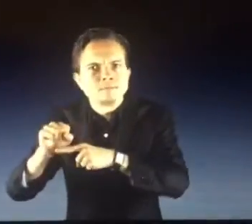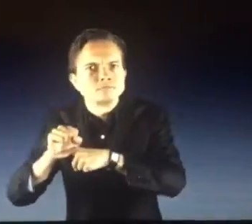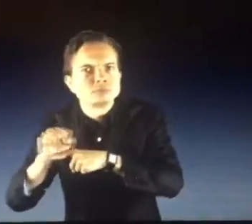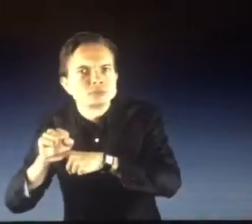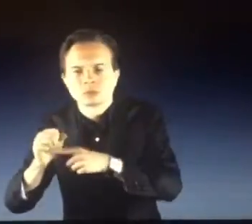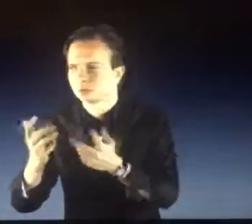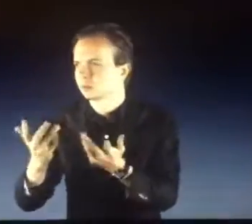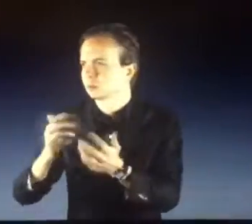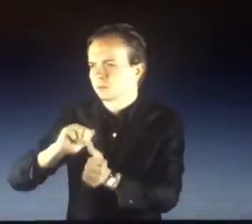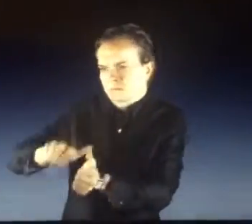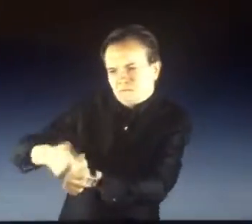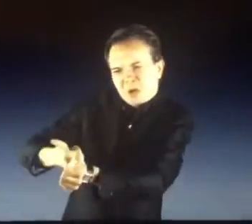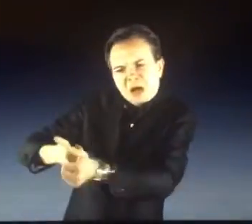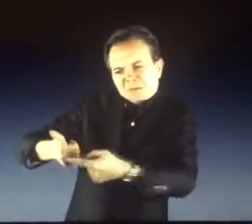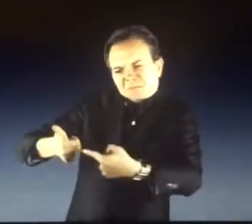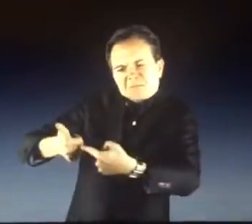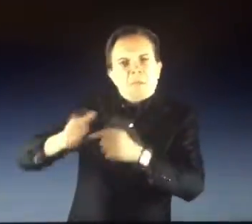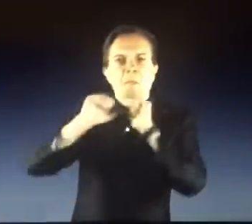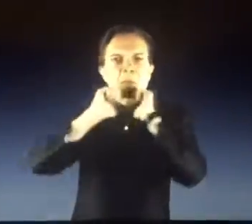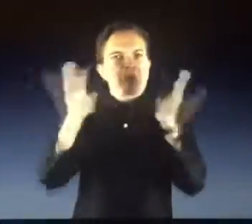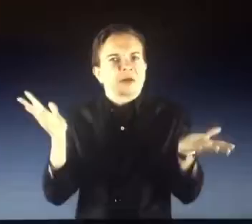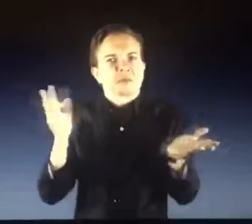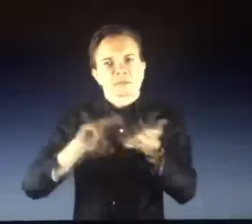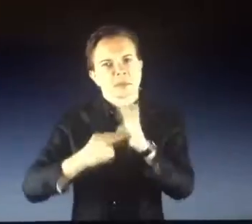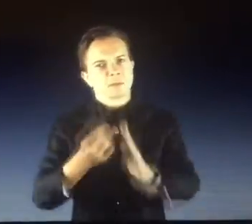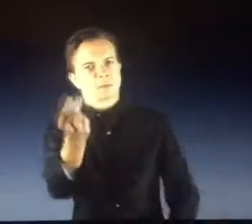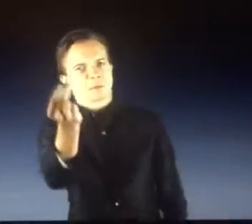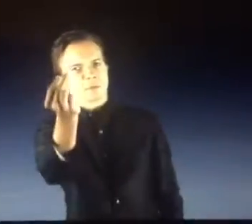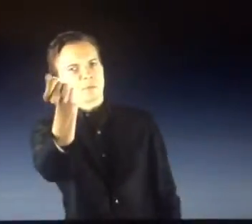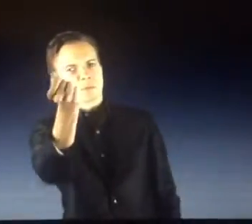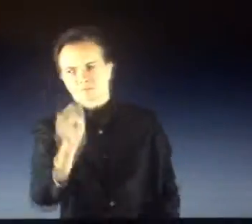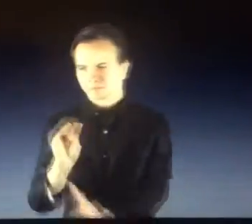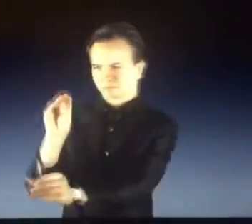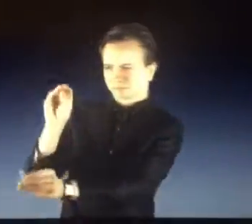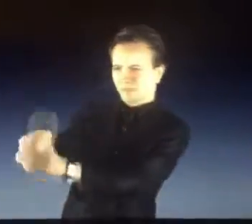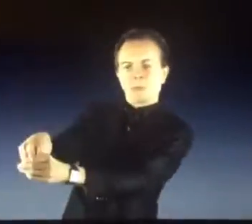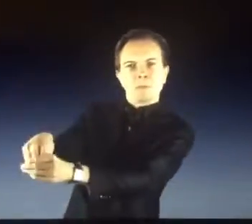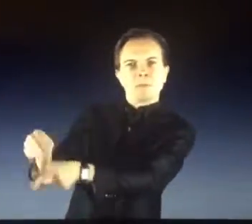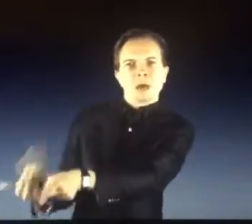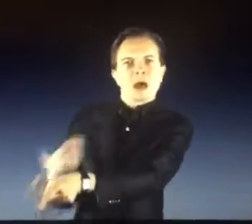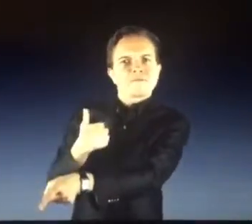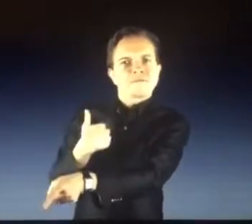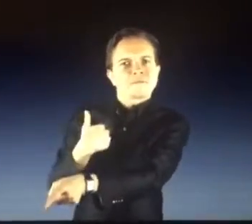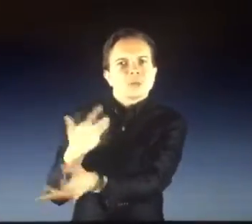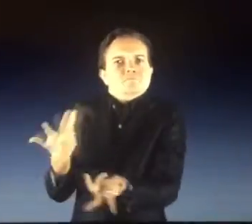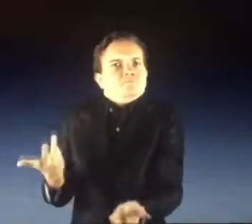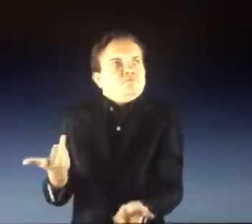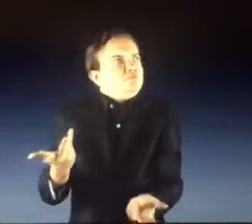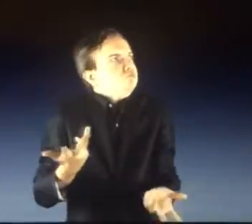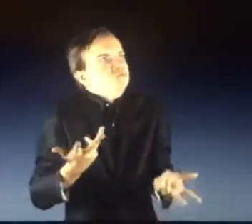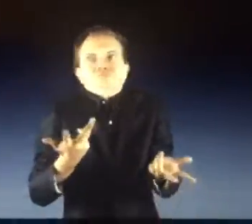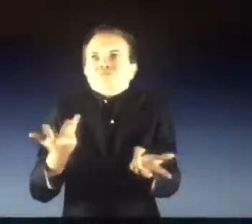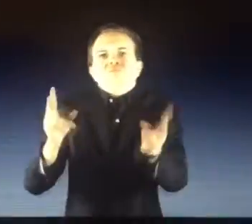But what is specifically behind it? Practice? It could be nothing. They could just have it. It's innately in them.